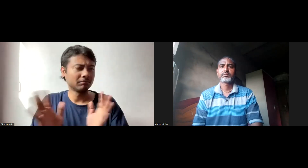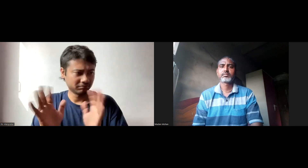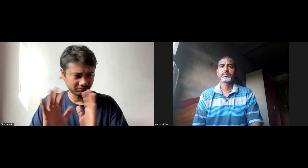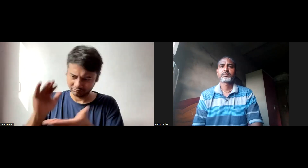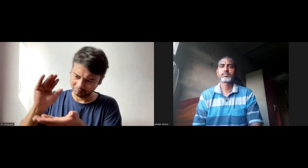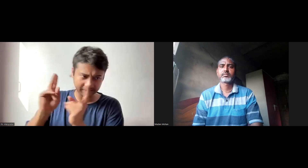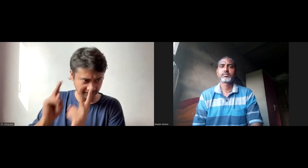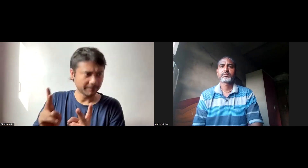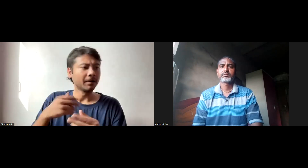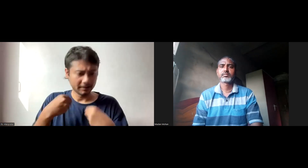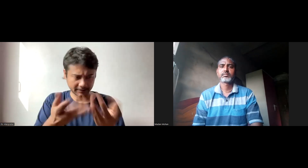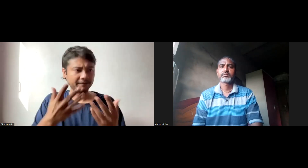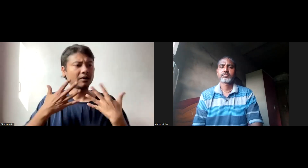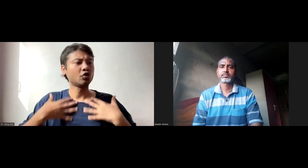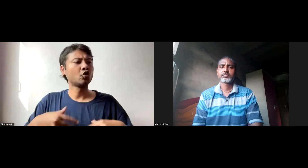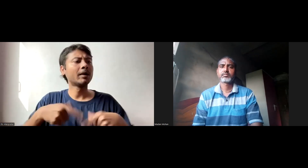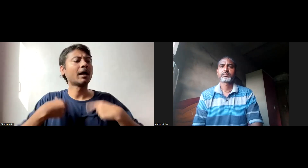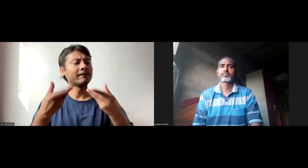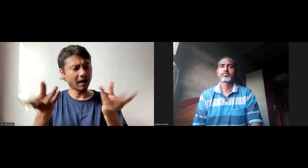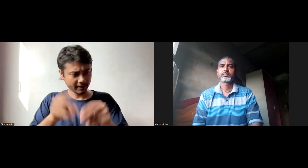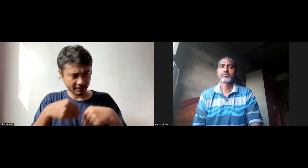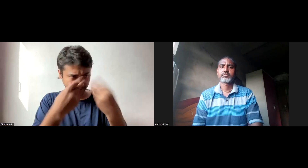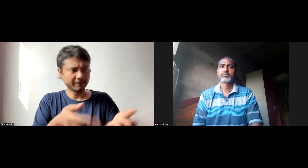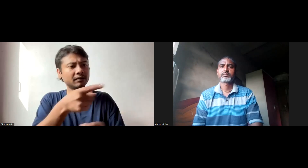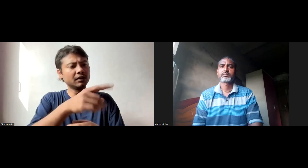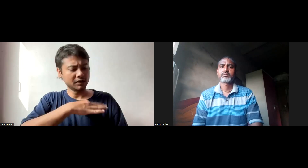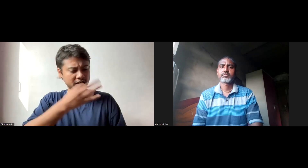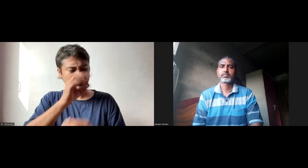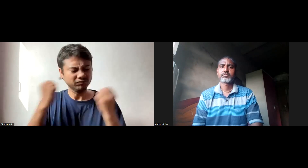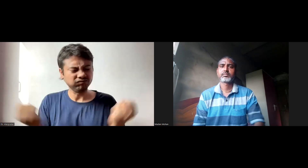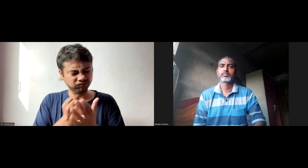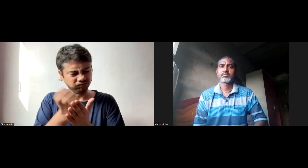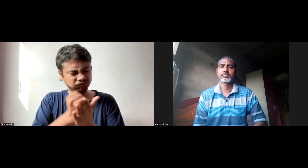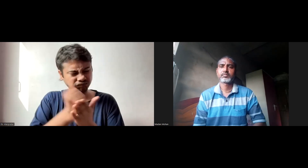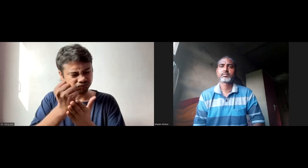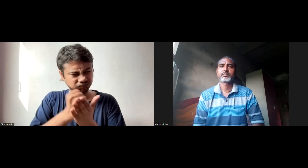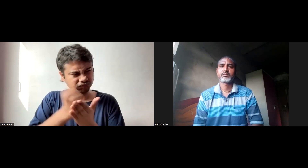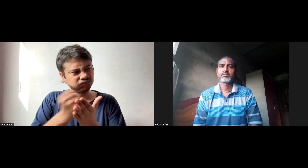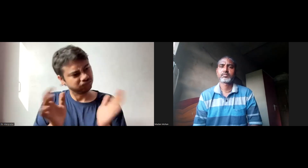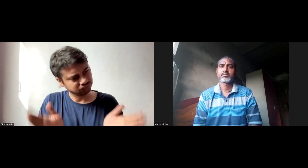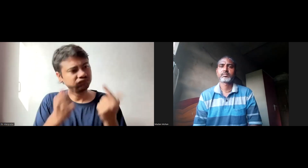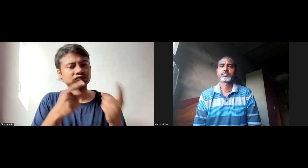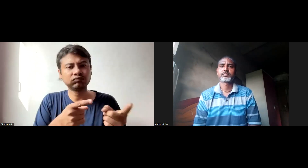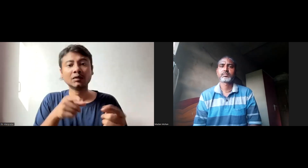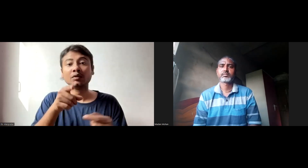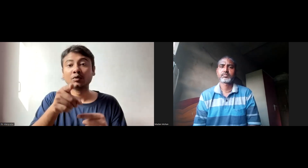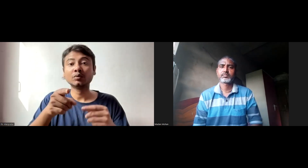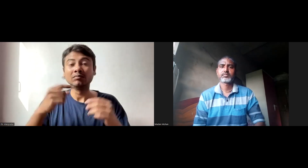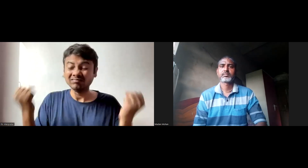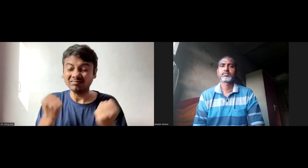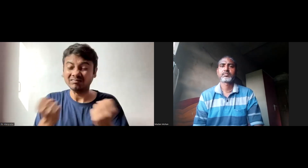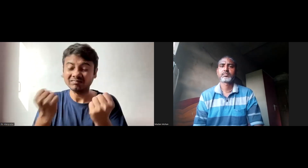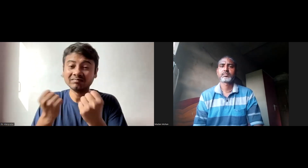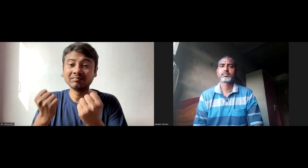your spiritual life till you become perfect. Now, how many births it will take, that Krishna only knows, and,